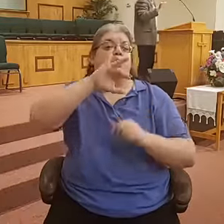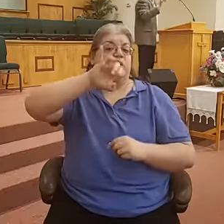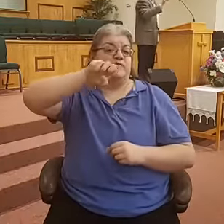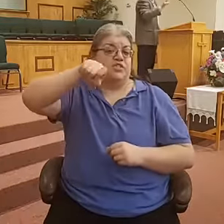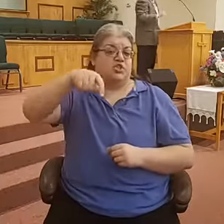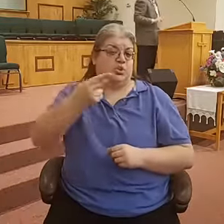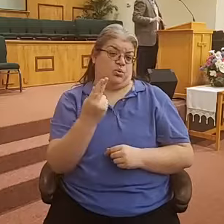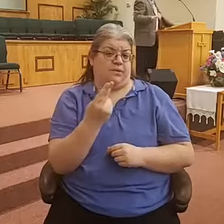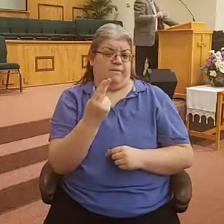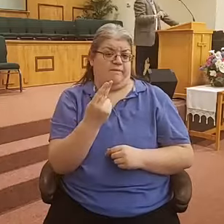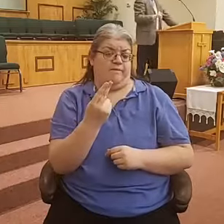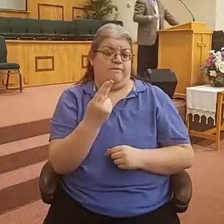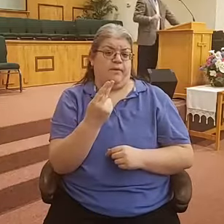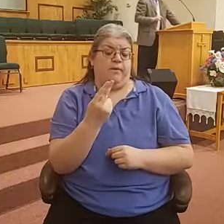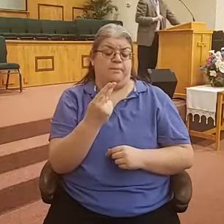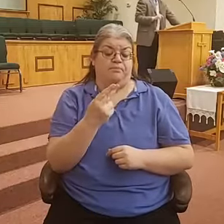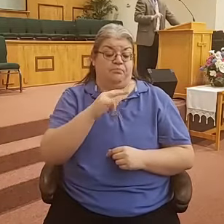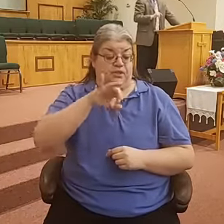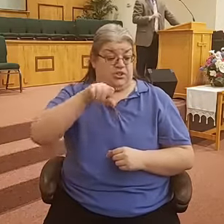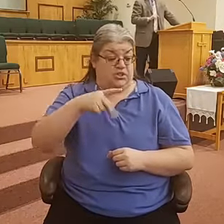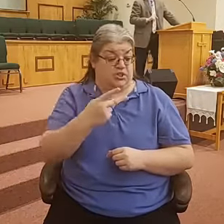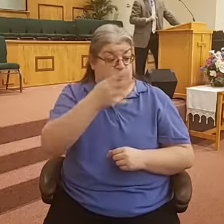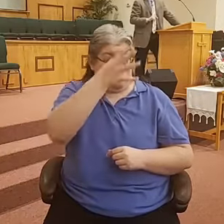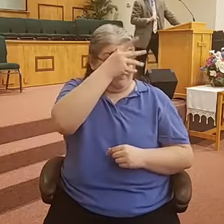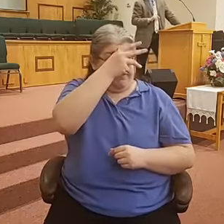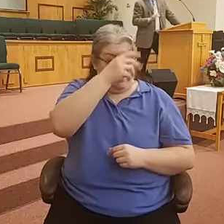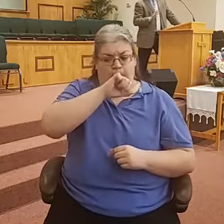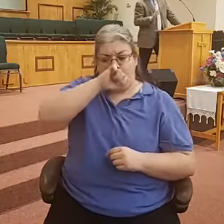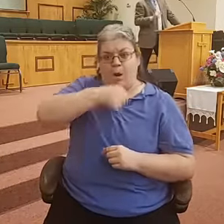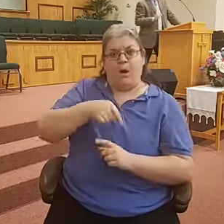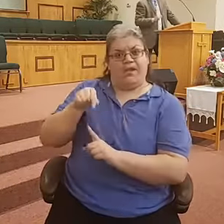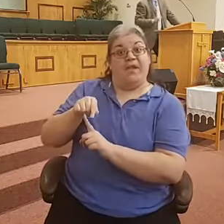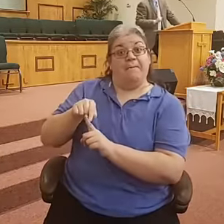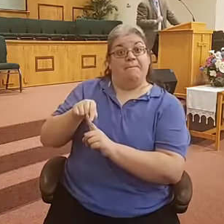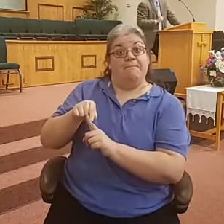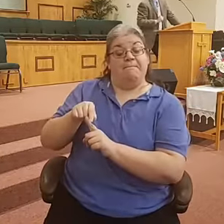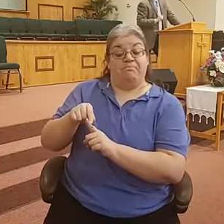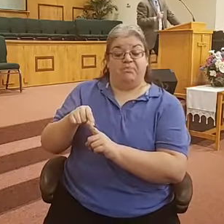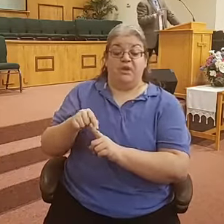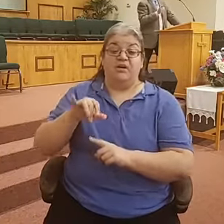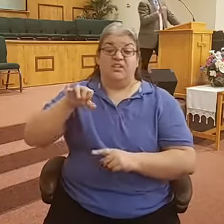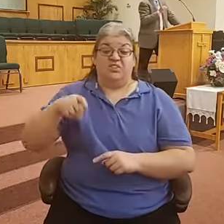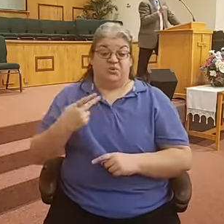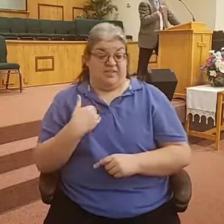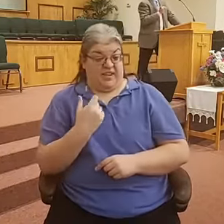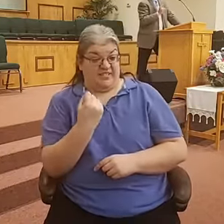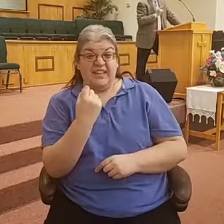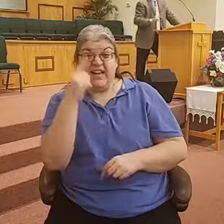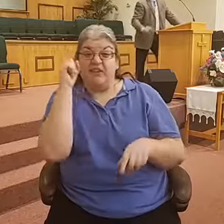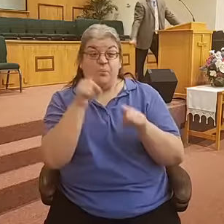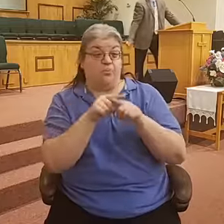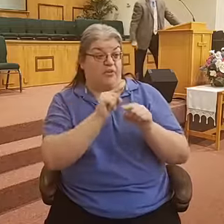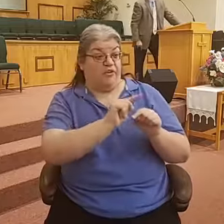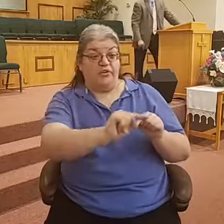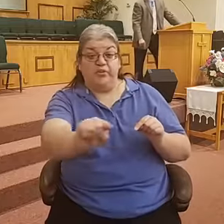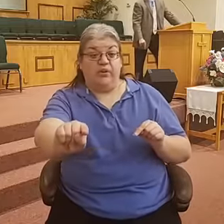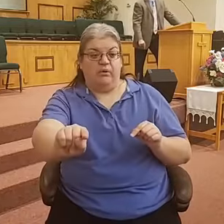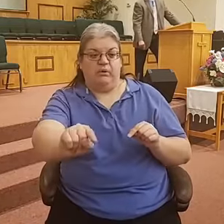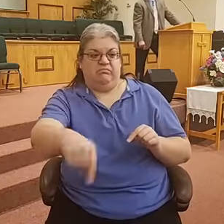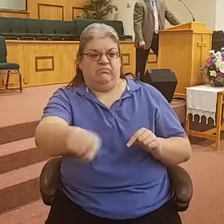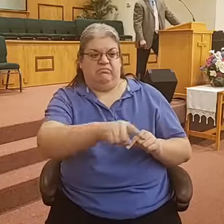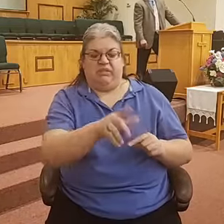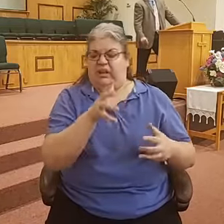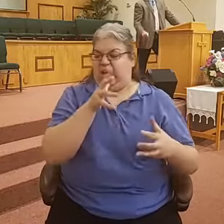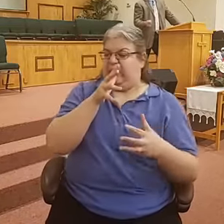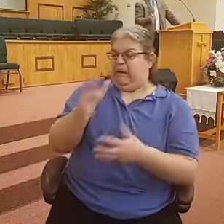Joseph is a man favored by his father. He has 11 brothers, but his brothers can't stand him. And his brothers are so upset at him that